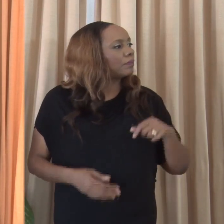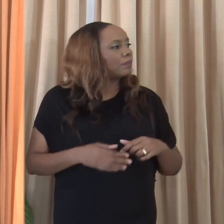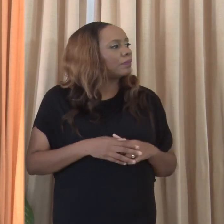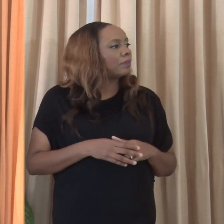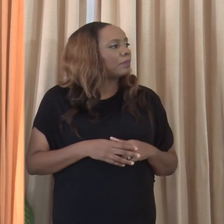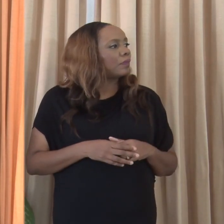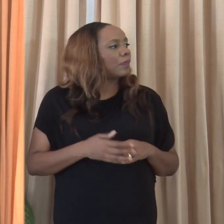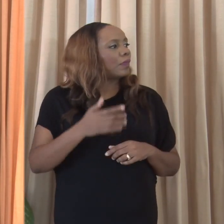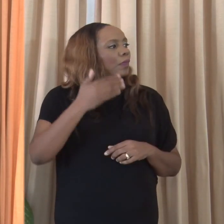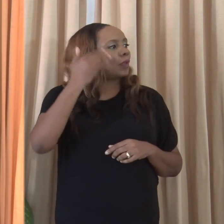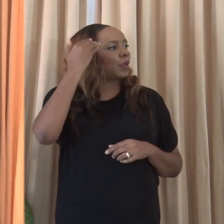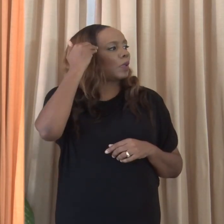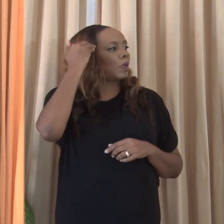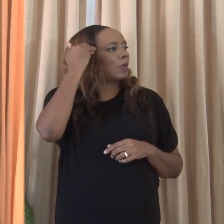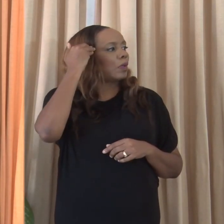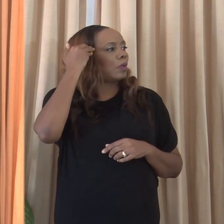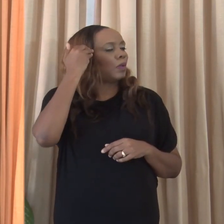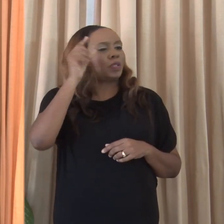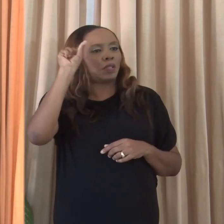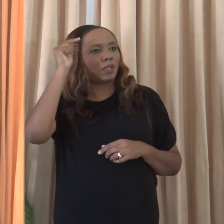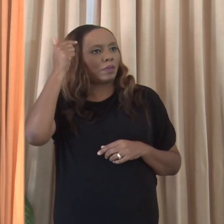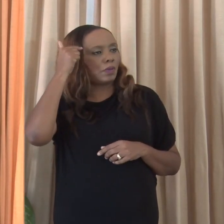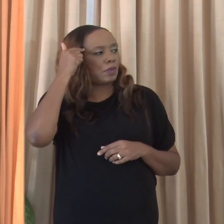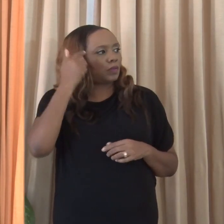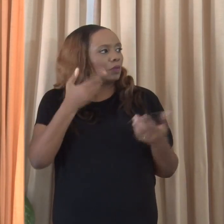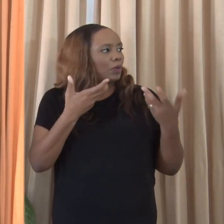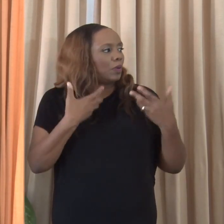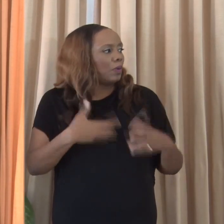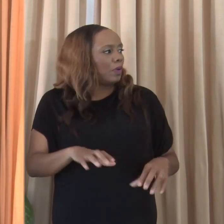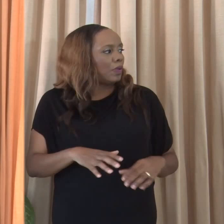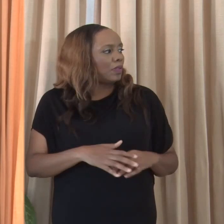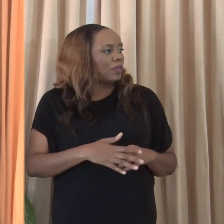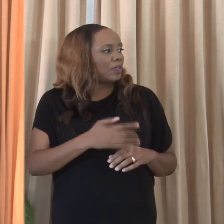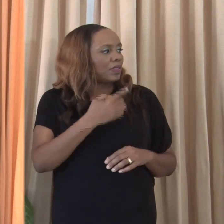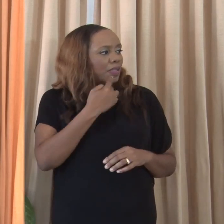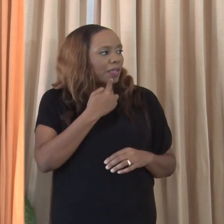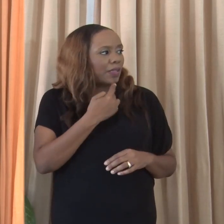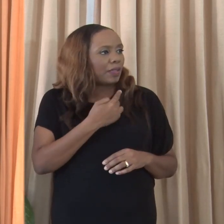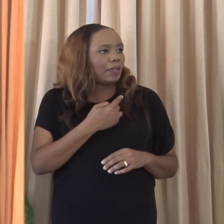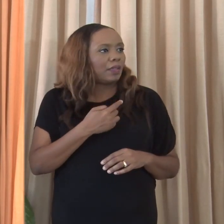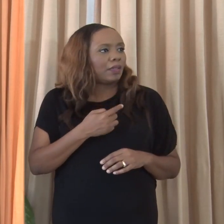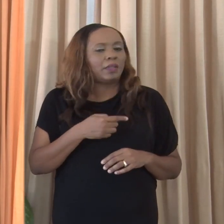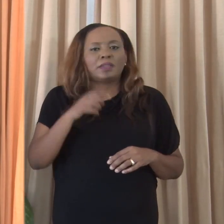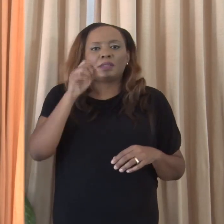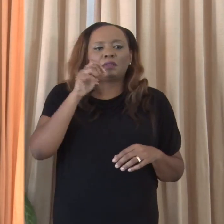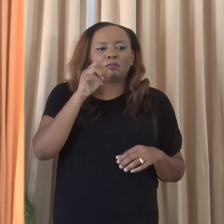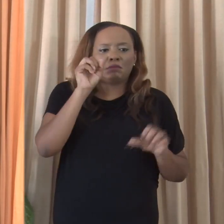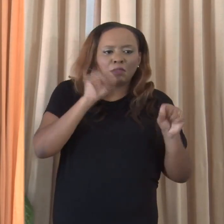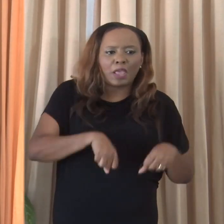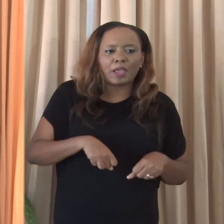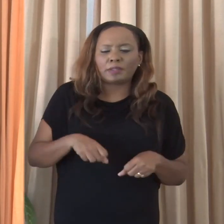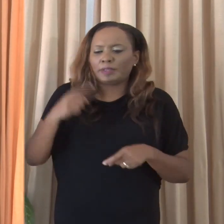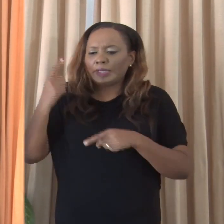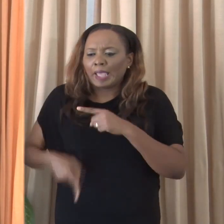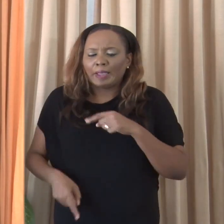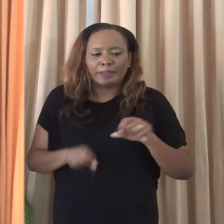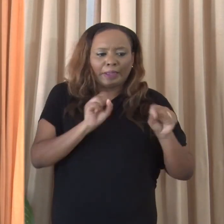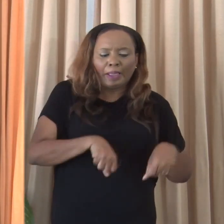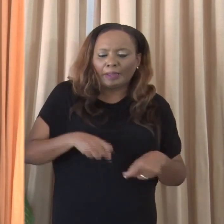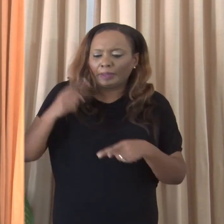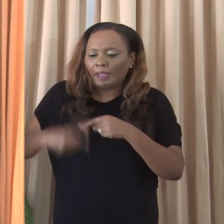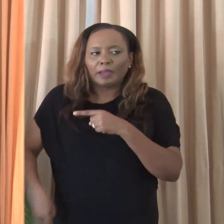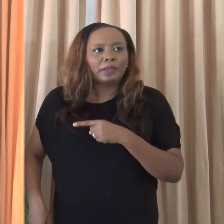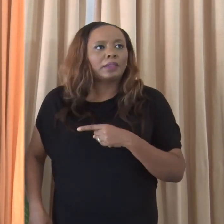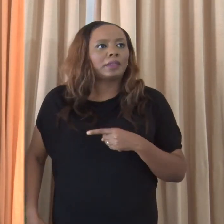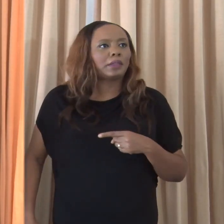totalitarian society. I know you don't want to, or the government may not want to tell people, you can do this, you can do that, you can't do this, you can't do that. But is